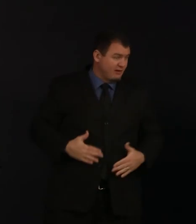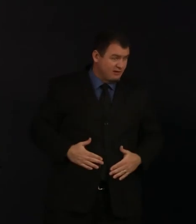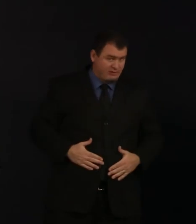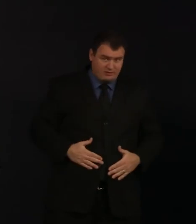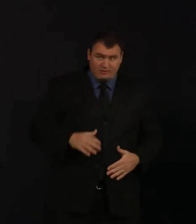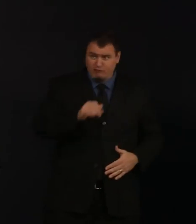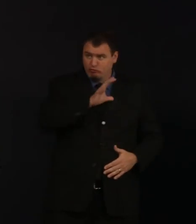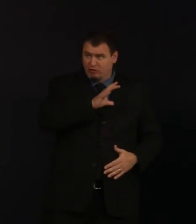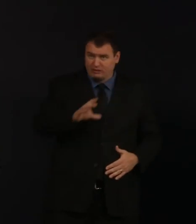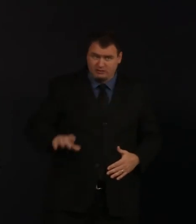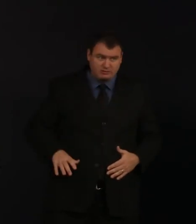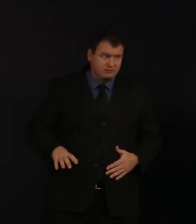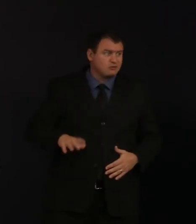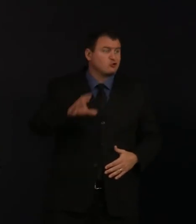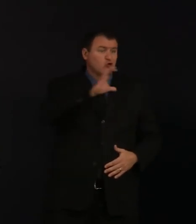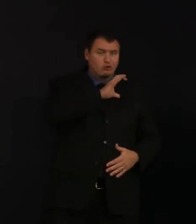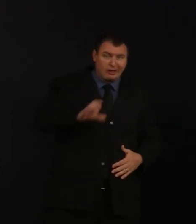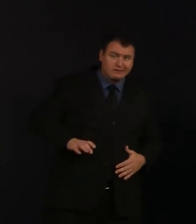Finished talking about the body of Christ.